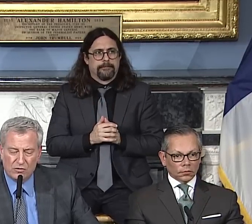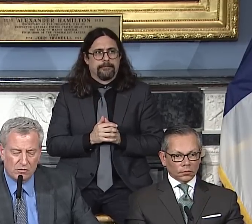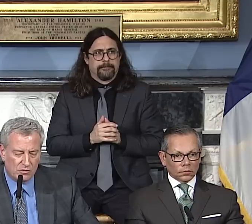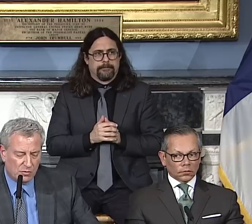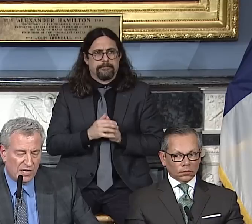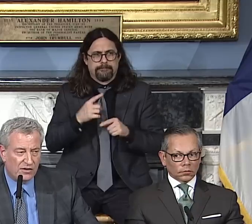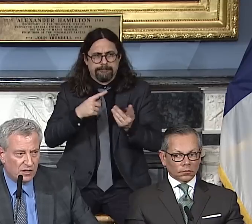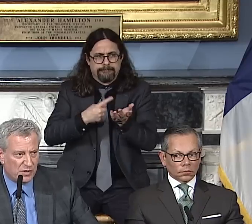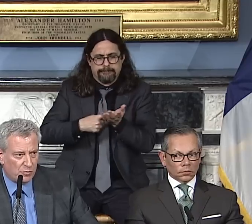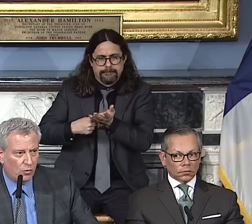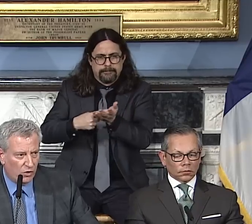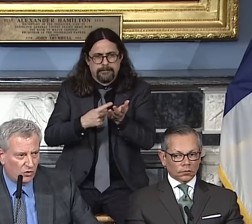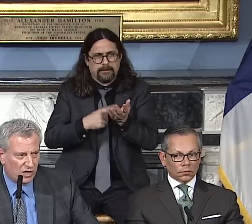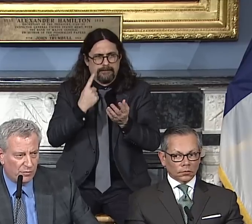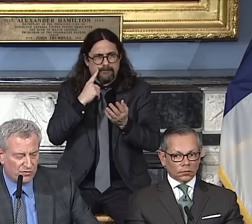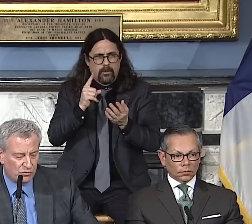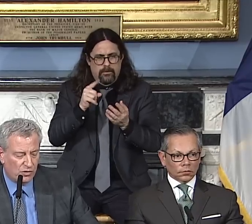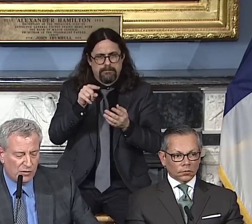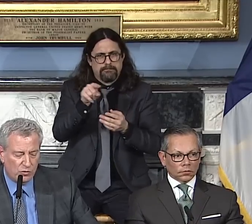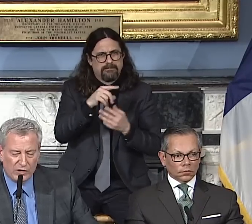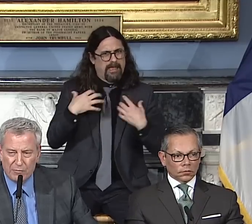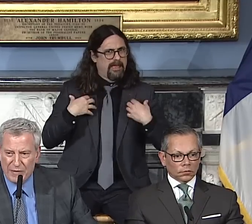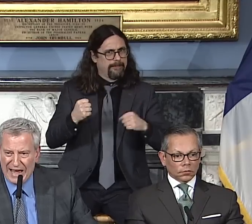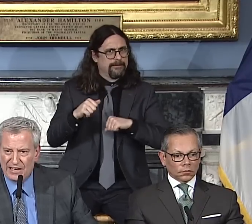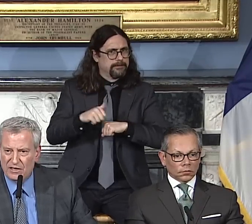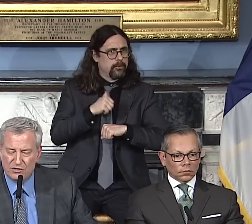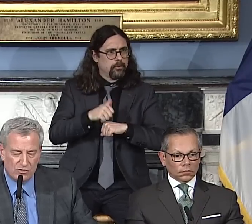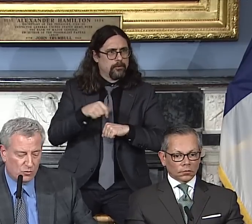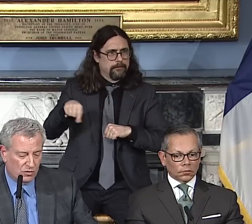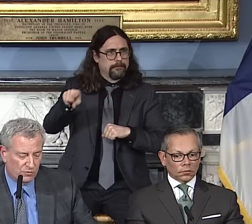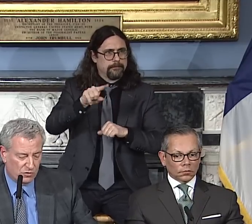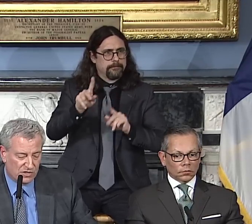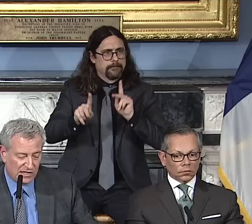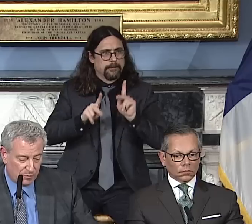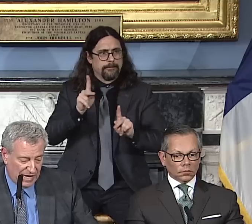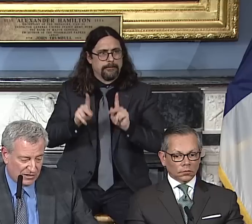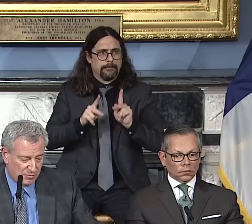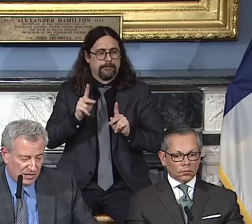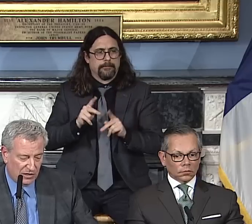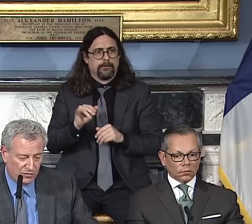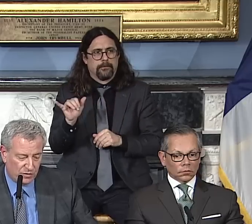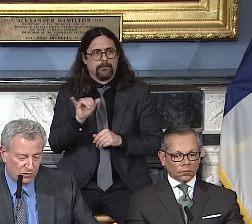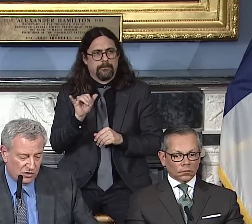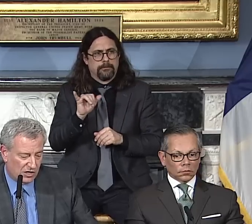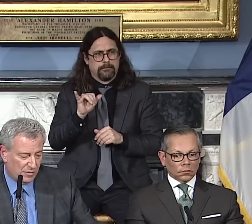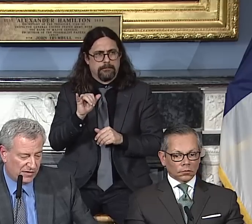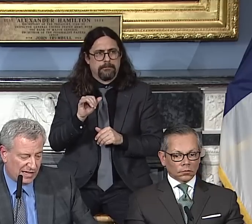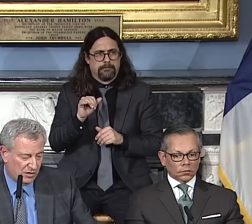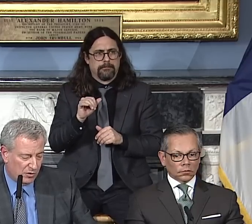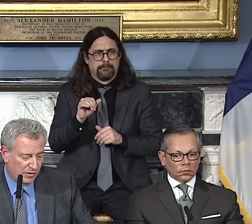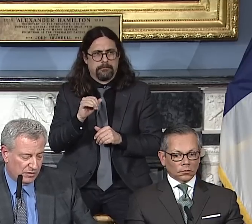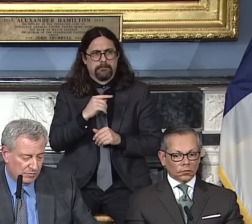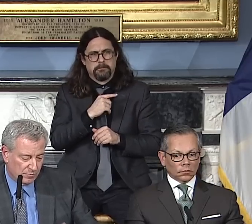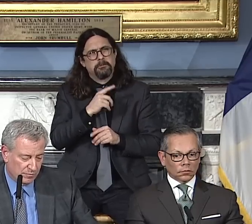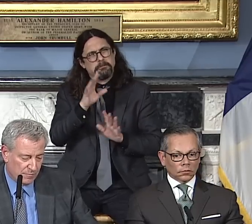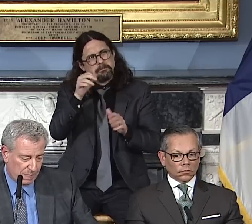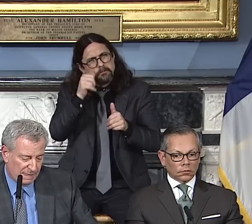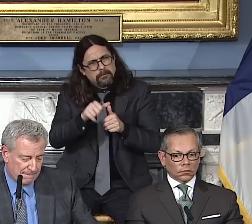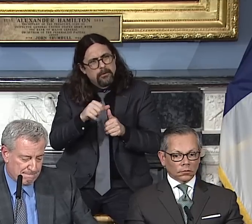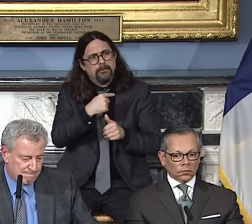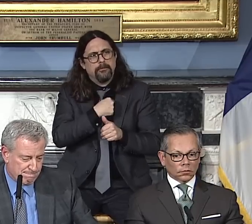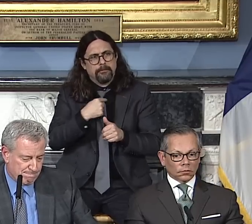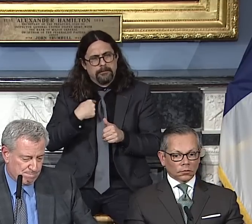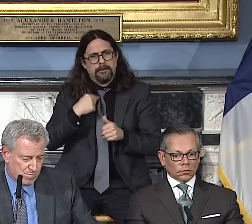but also the reminder that people will come through and will get back into the workforce and get back to being healthy. We'll talk about that in a moment.